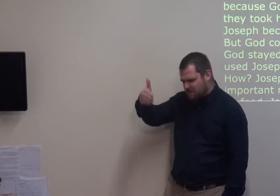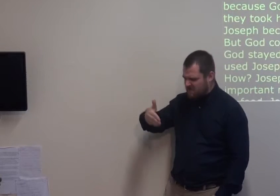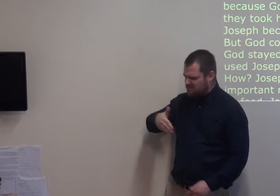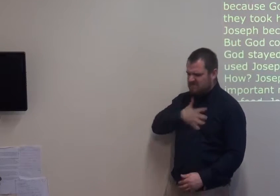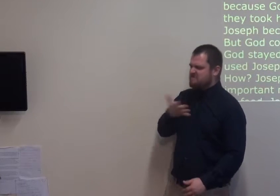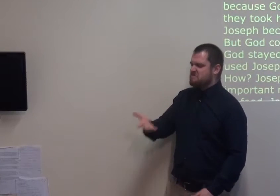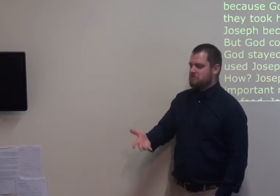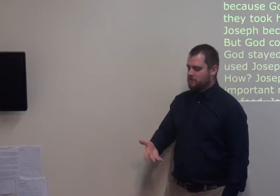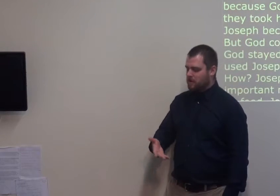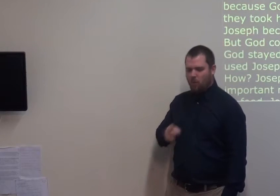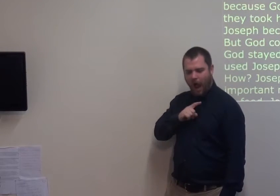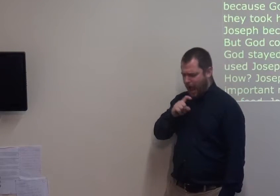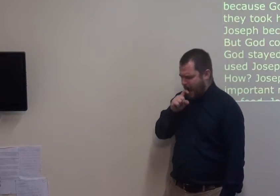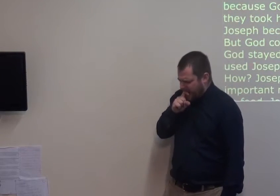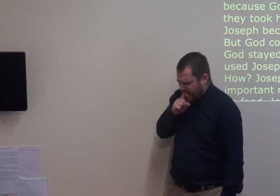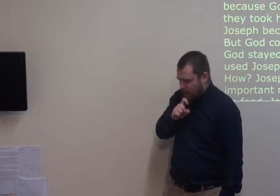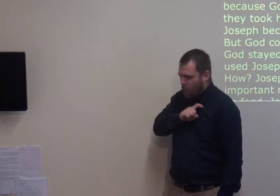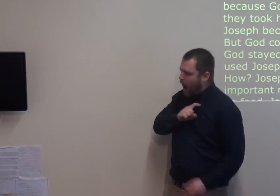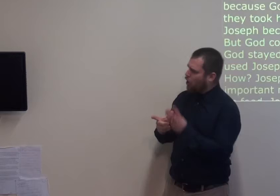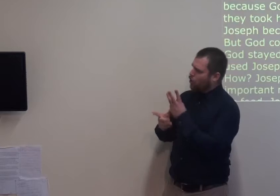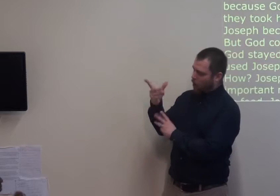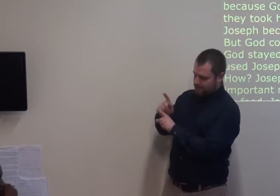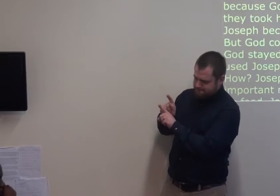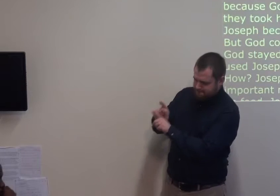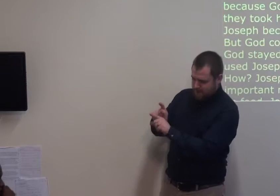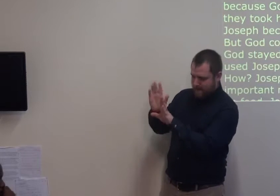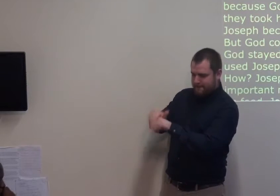They were jealous because God was with Joseph.